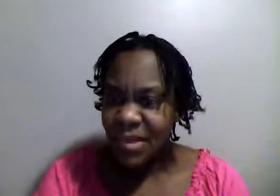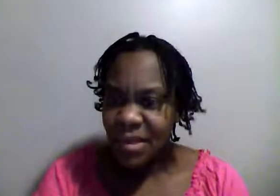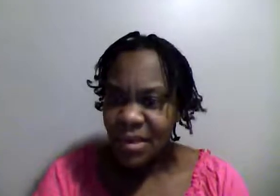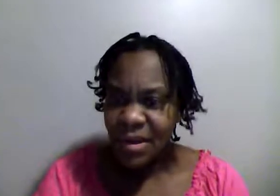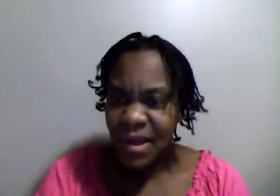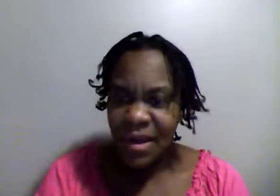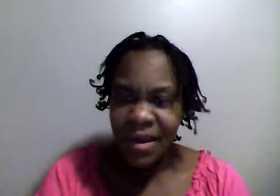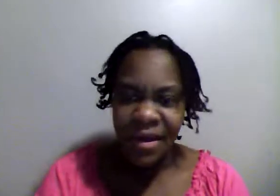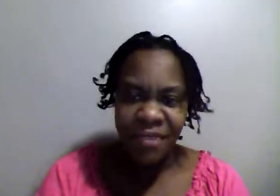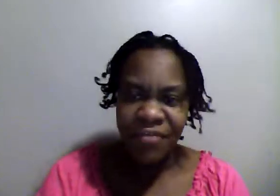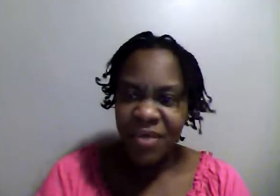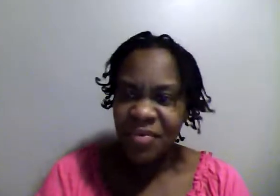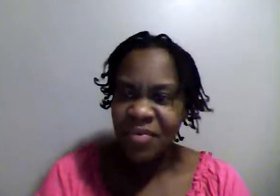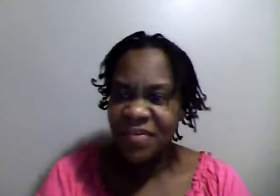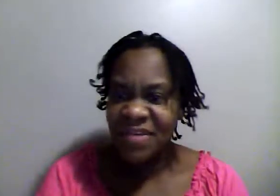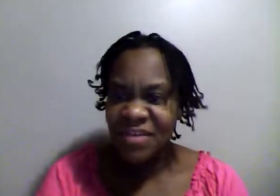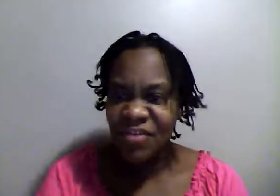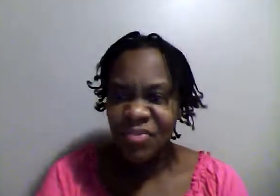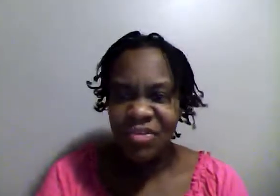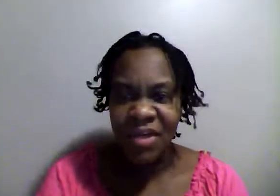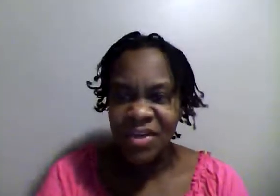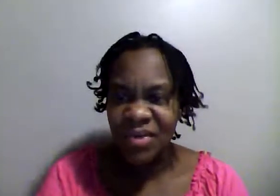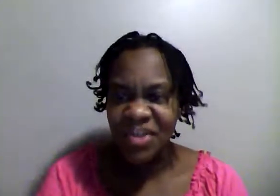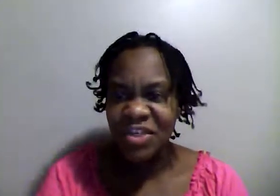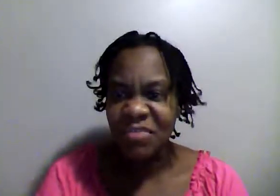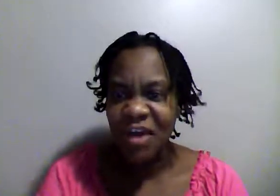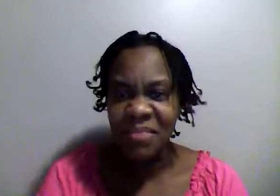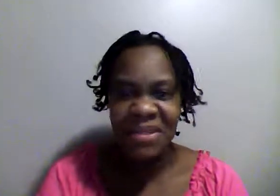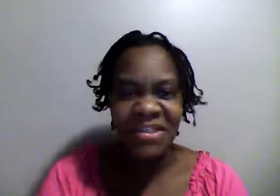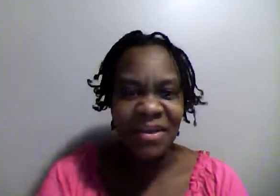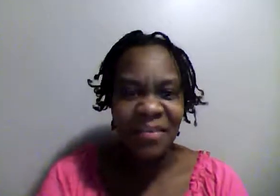And I had a friend who visited from Toronto and she brought me some